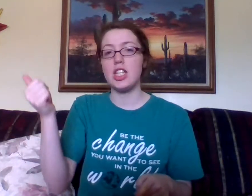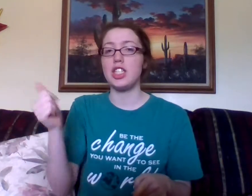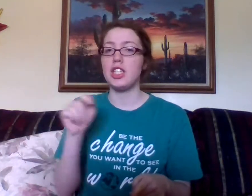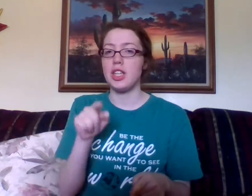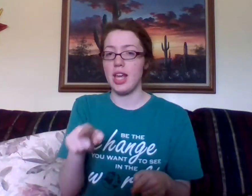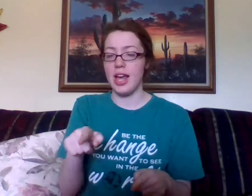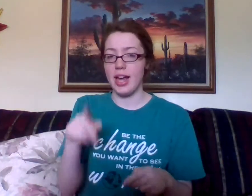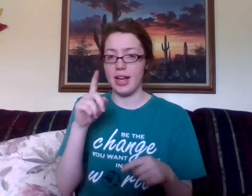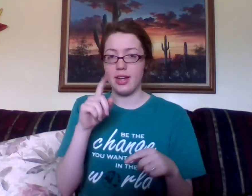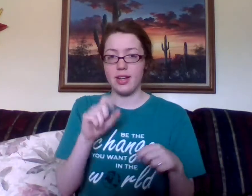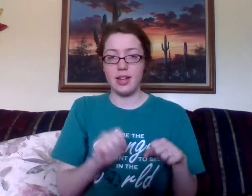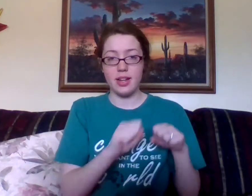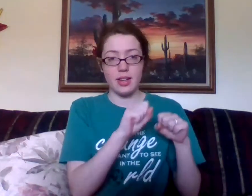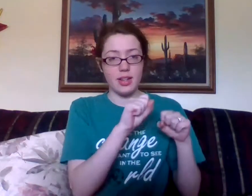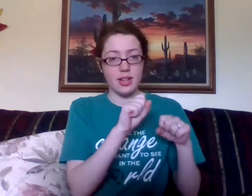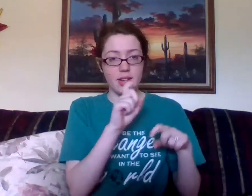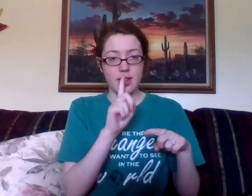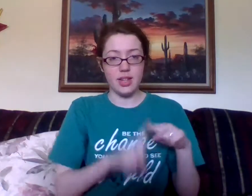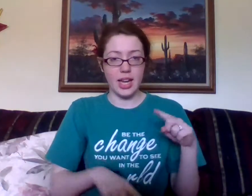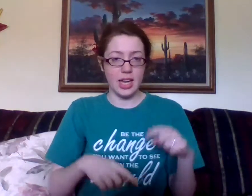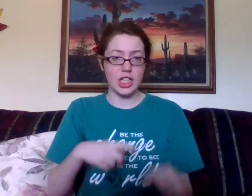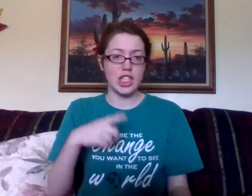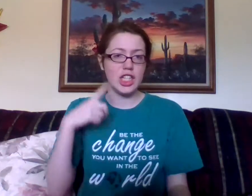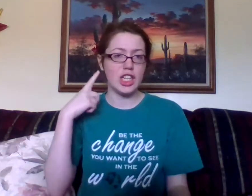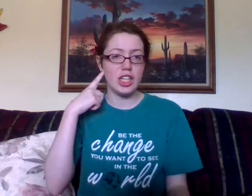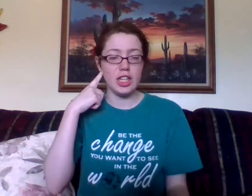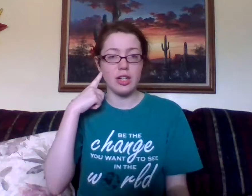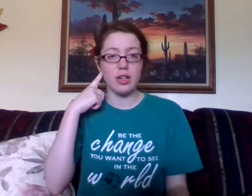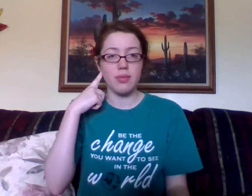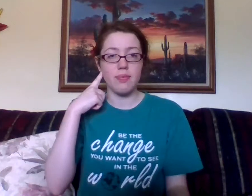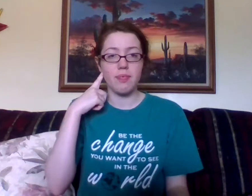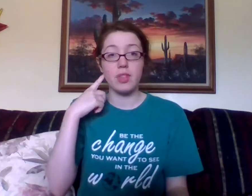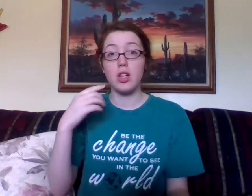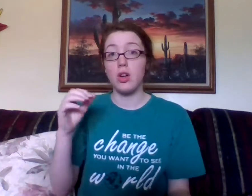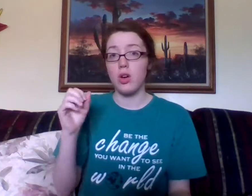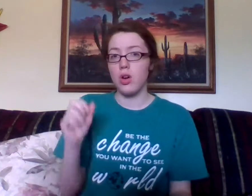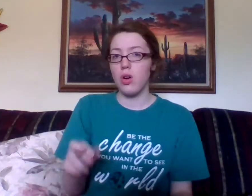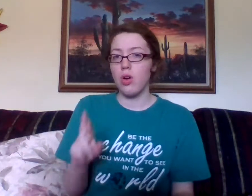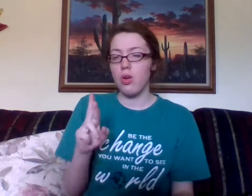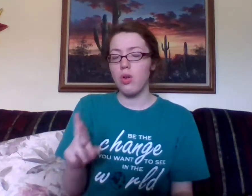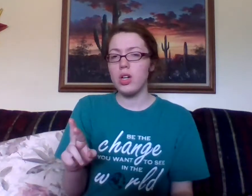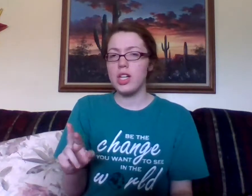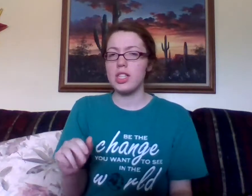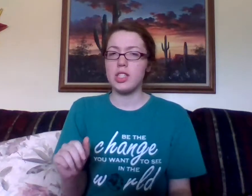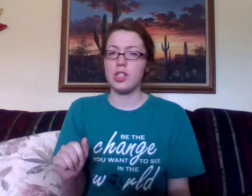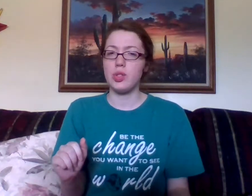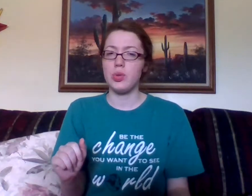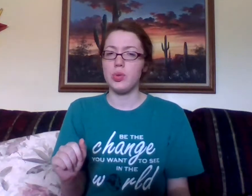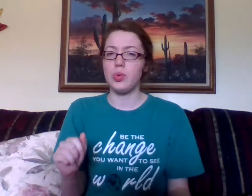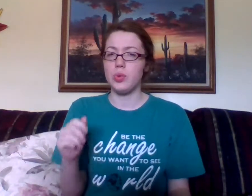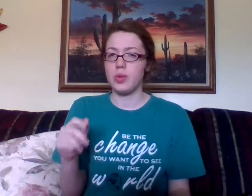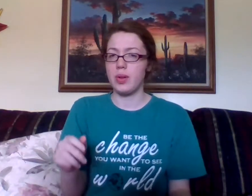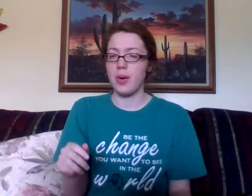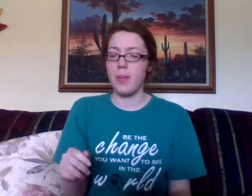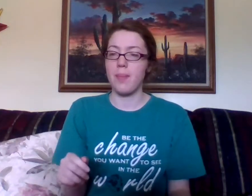because they can't hear, or to